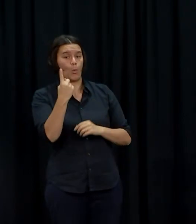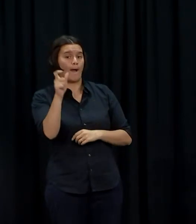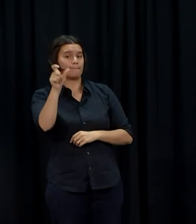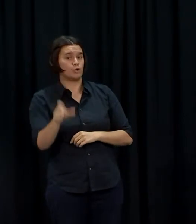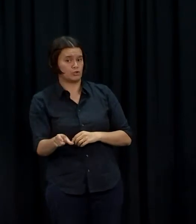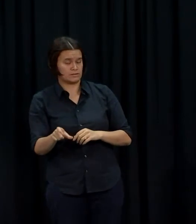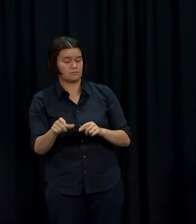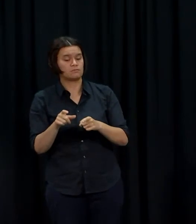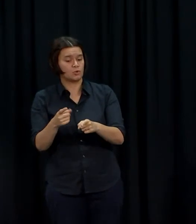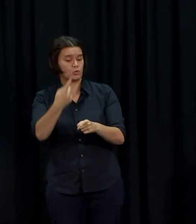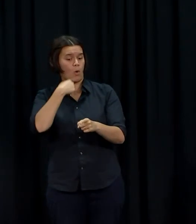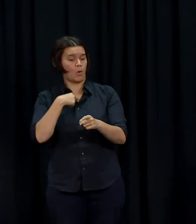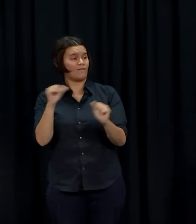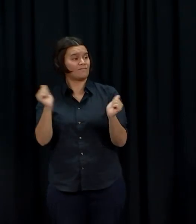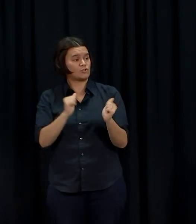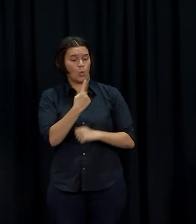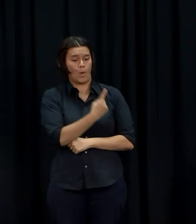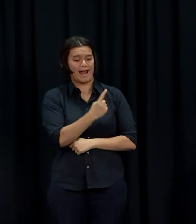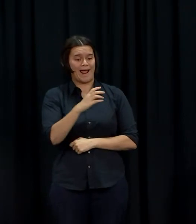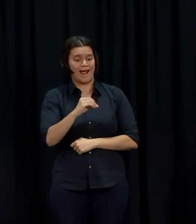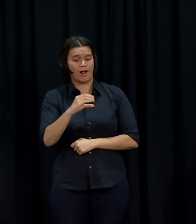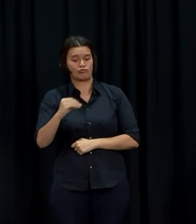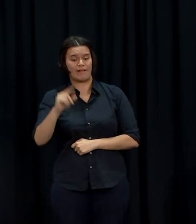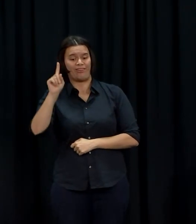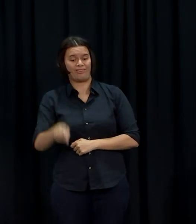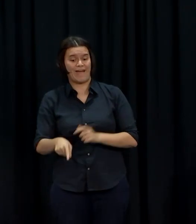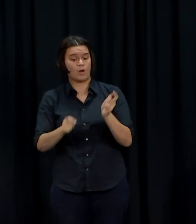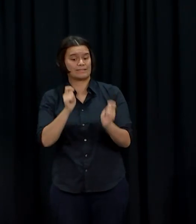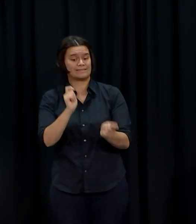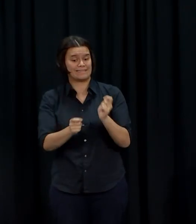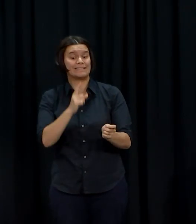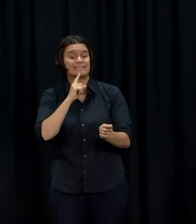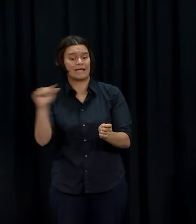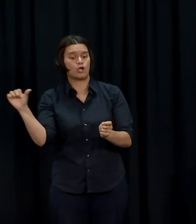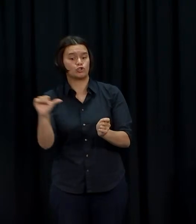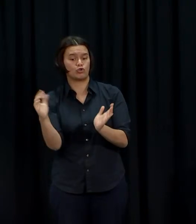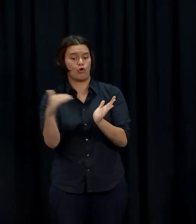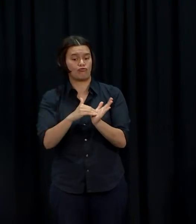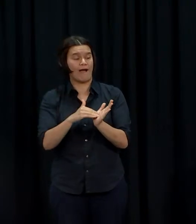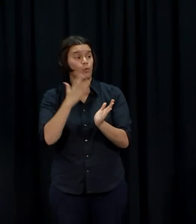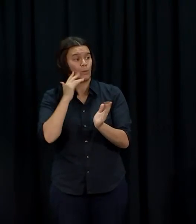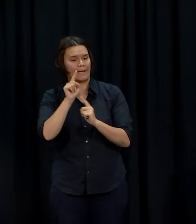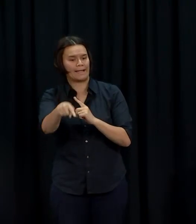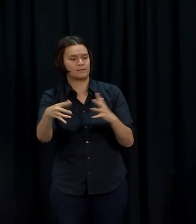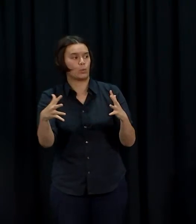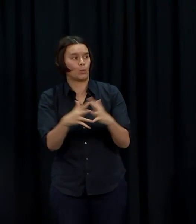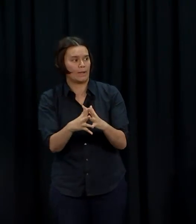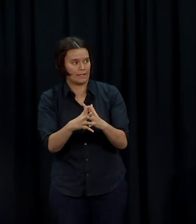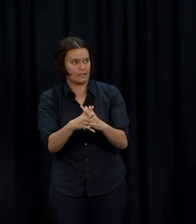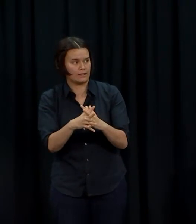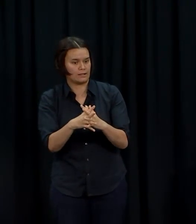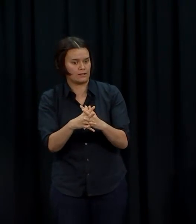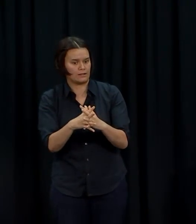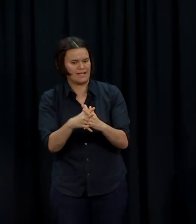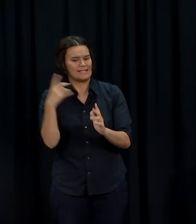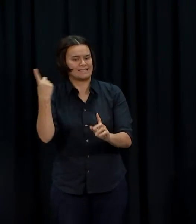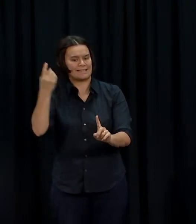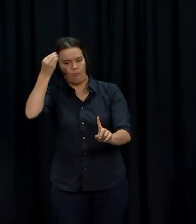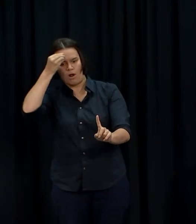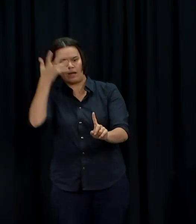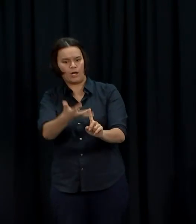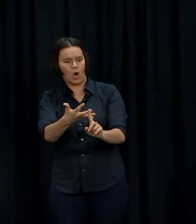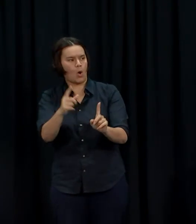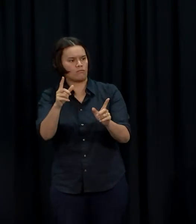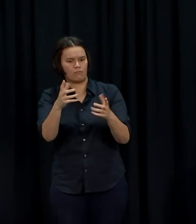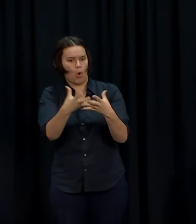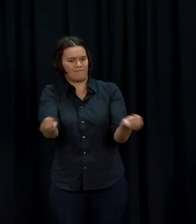full order of 100,000 tests due to arrive next week. Their supply calls the most cancelled. No one from the government's talked to them. Have you actually gone up to these businesses who have